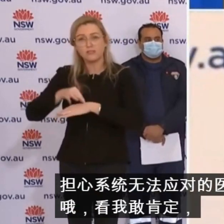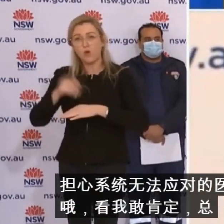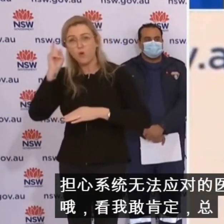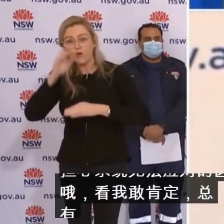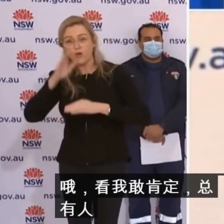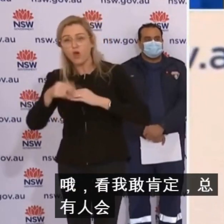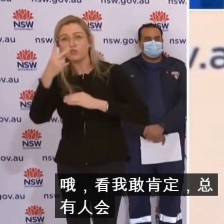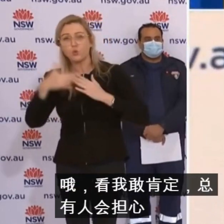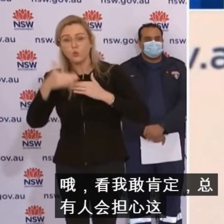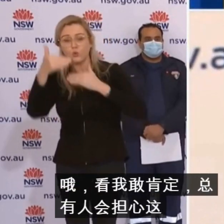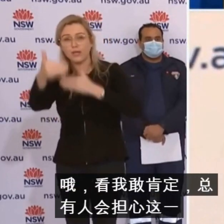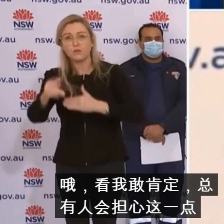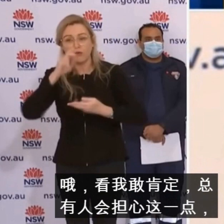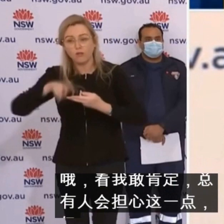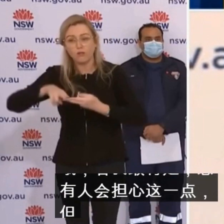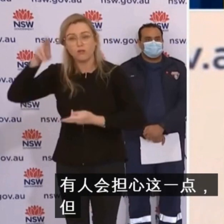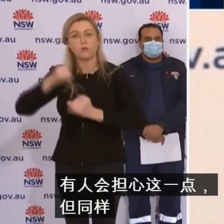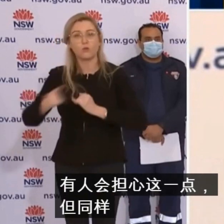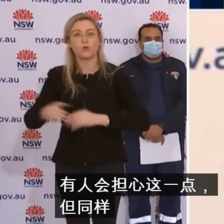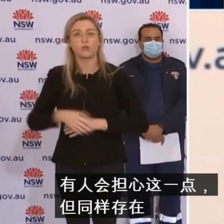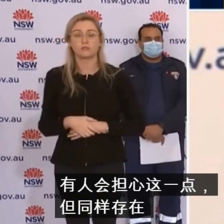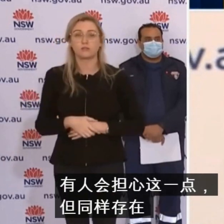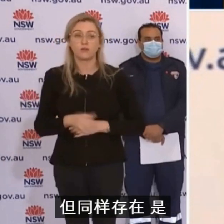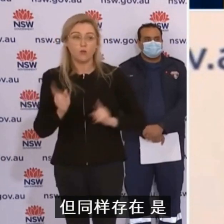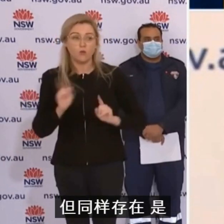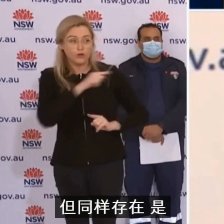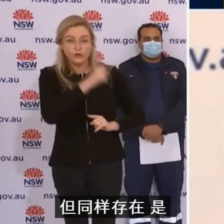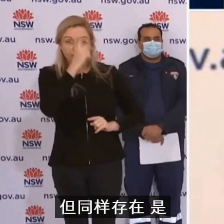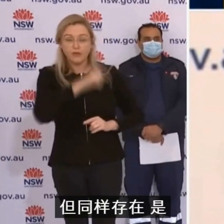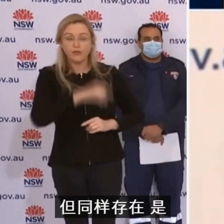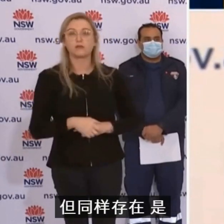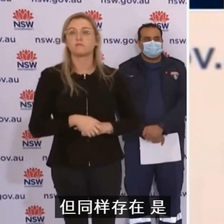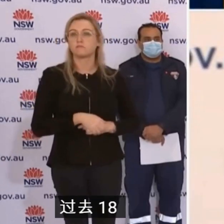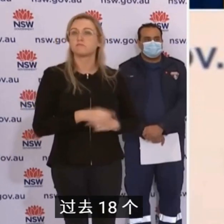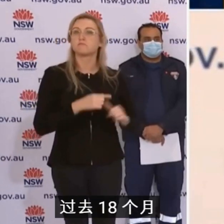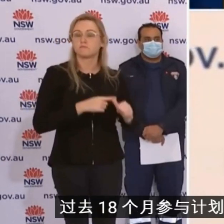always people who are going to be concerned about that, but equally there are people who've been involved in